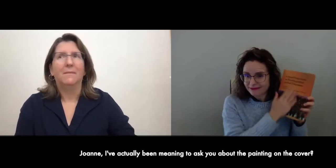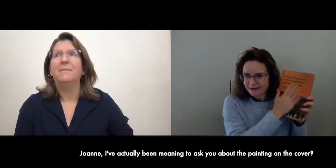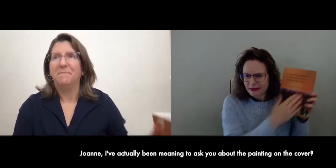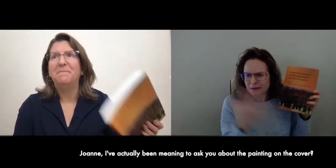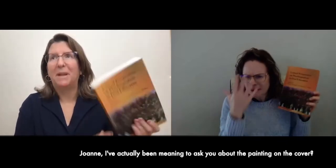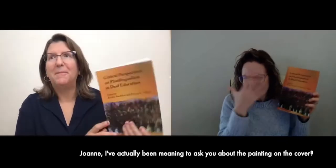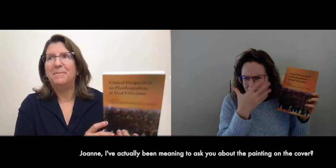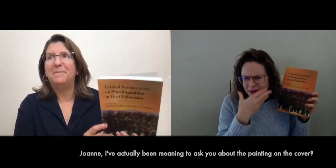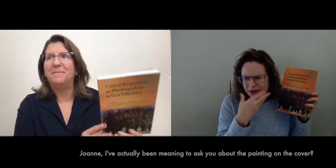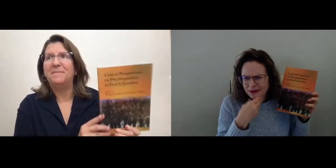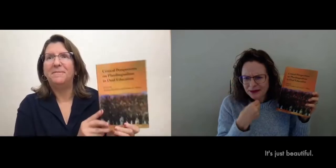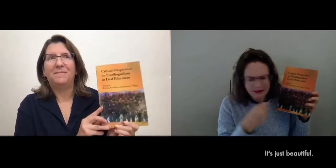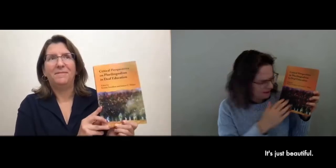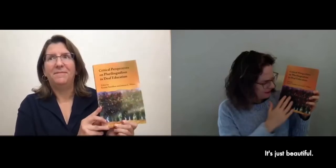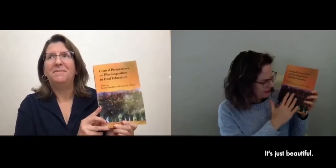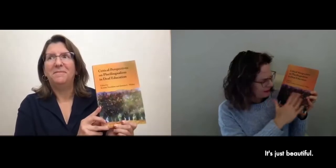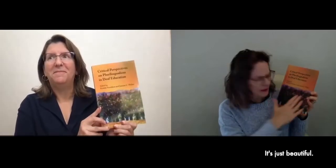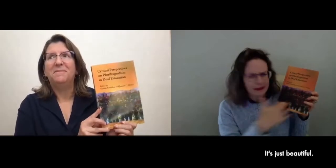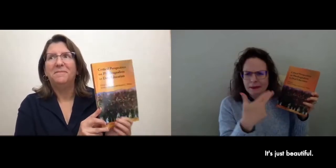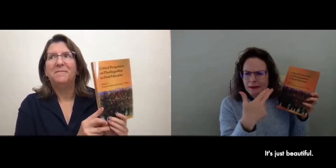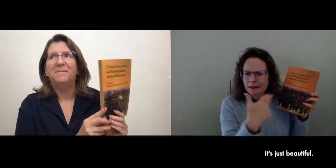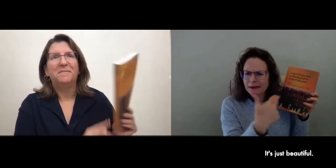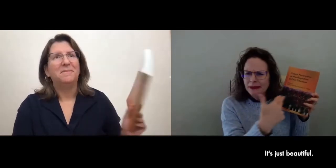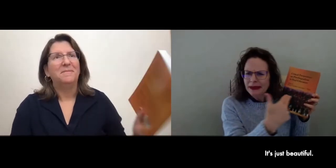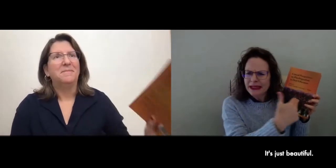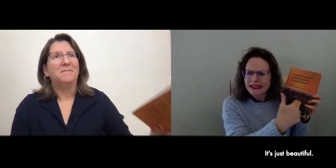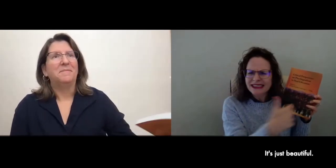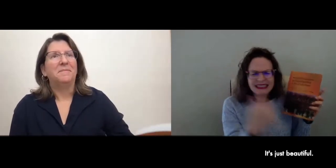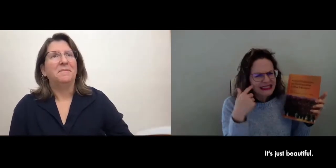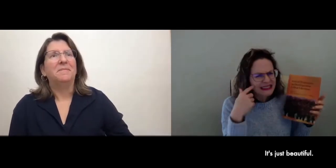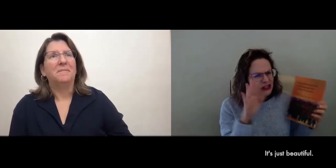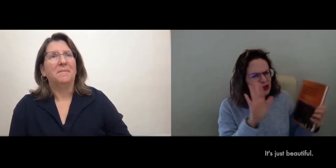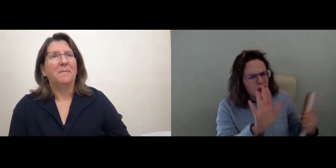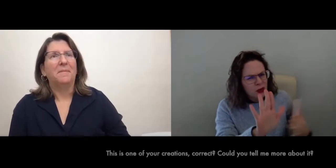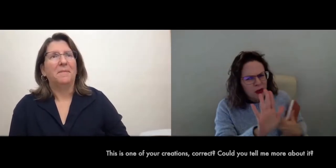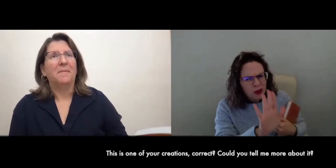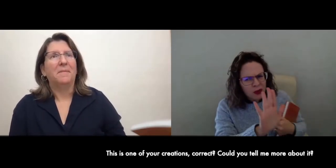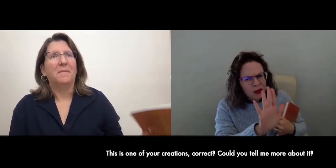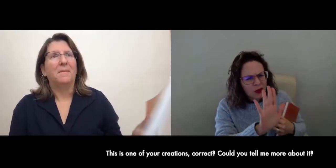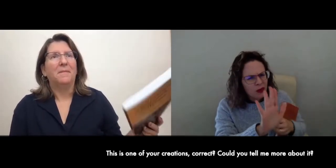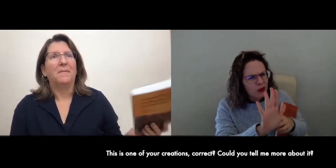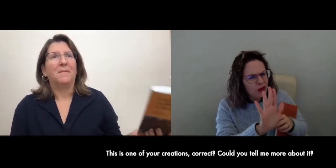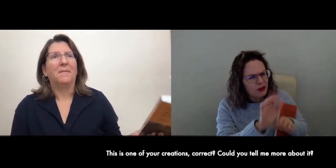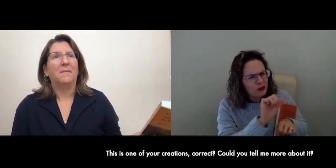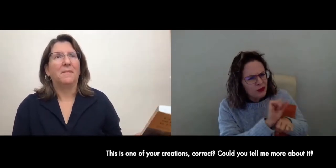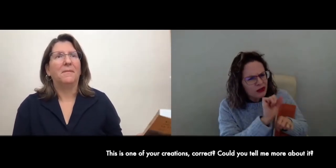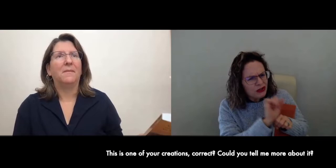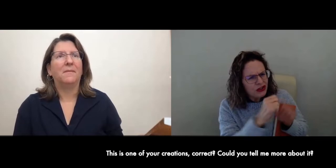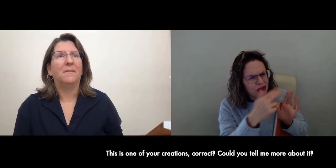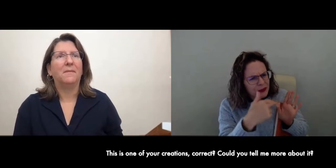It's just beautiful. This is one of your creations, correct? Could you tell me more about it?